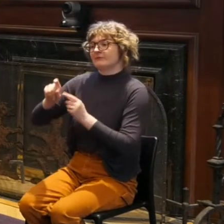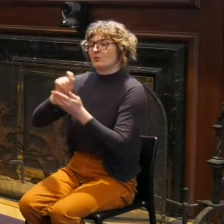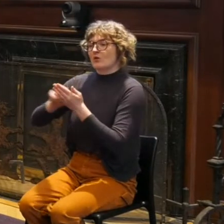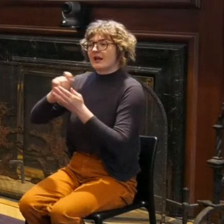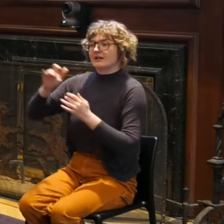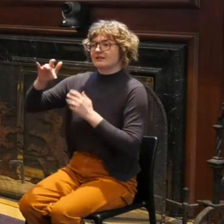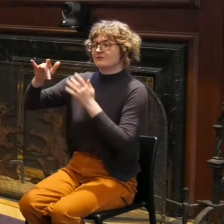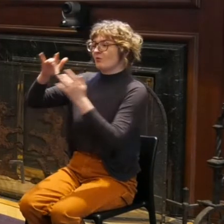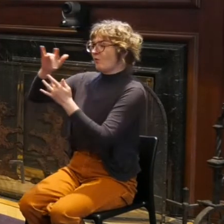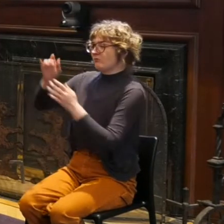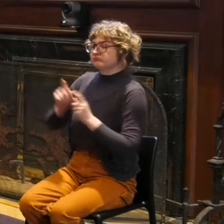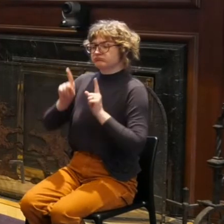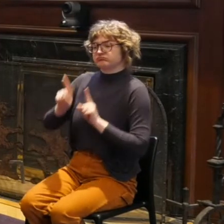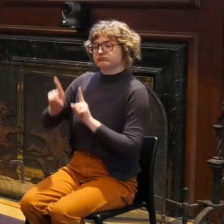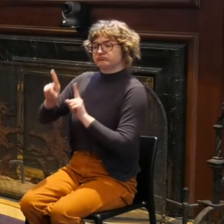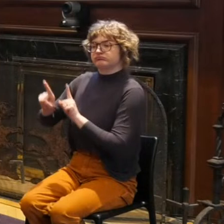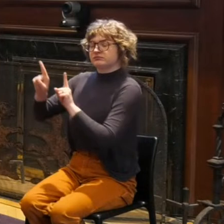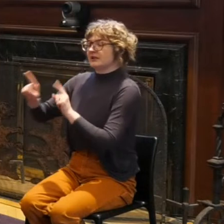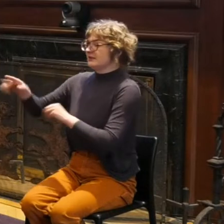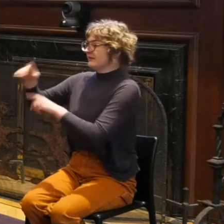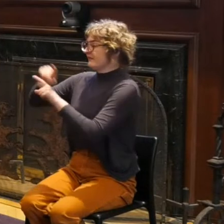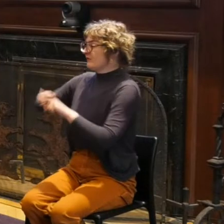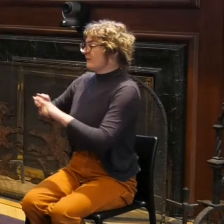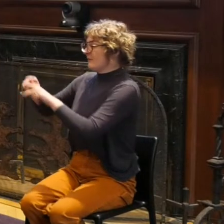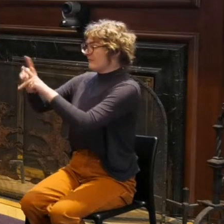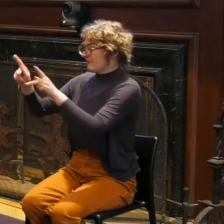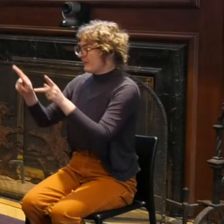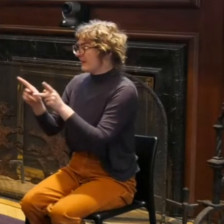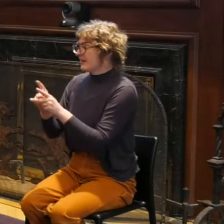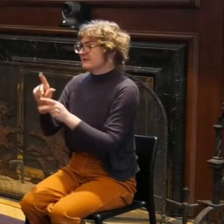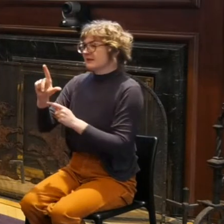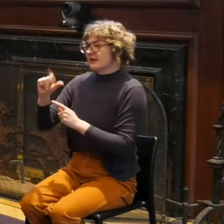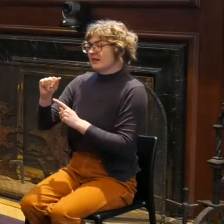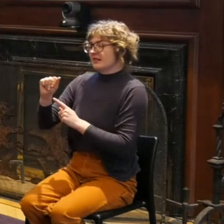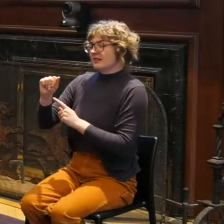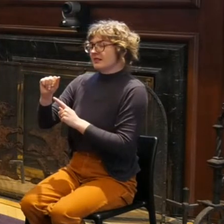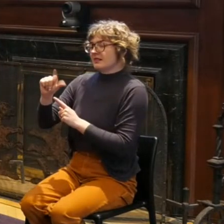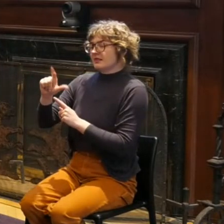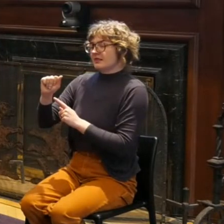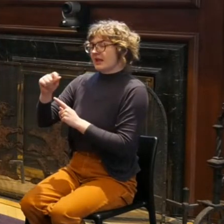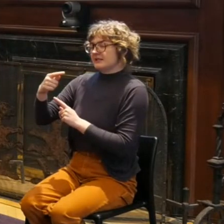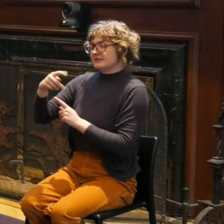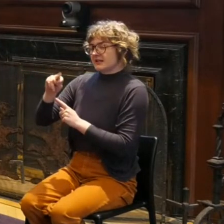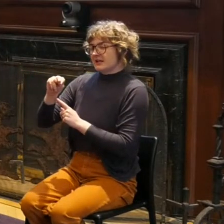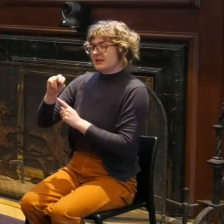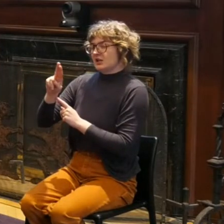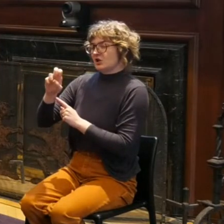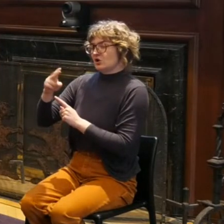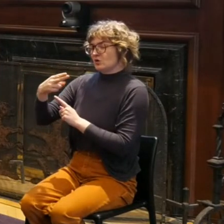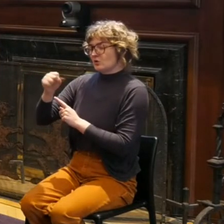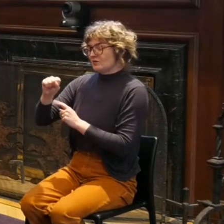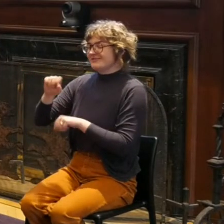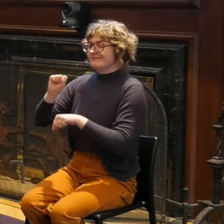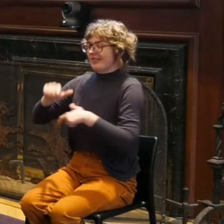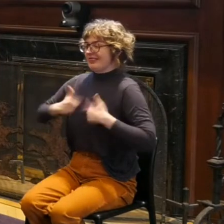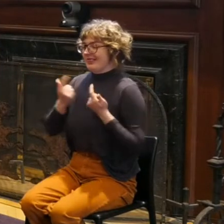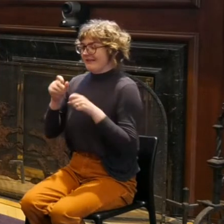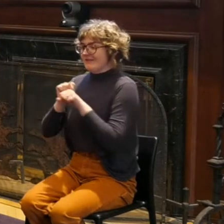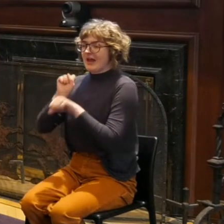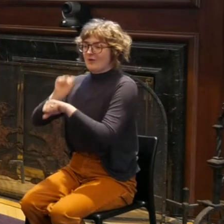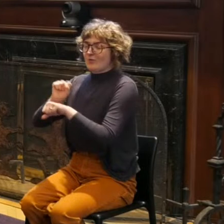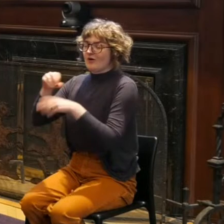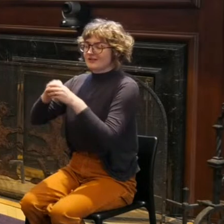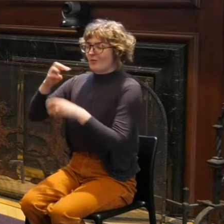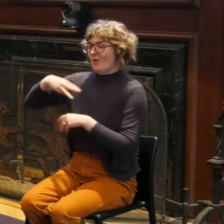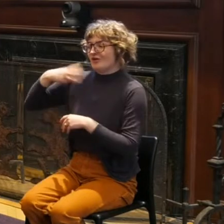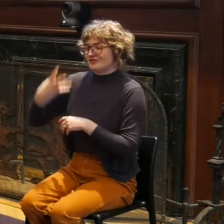tour of places where Langston Hughes lived and worked in Washington, D.C. And so I want to read a